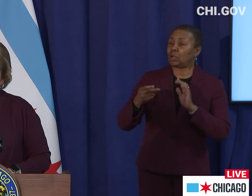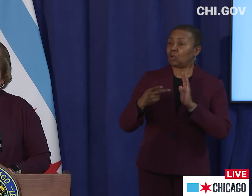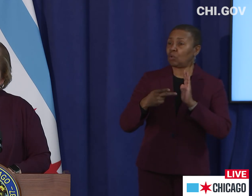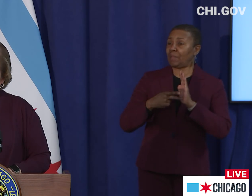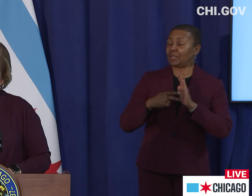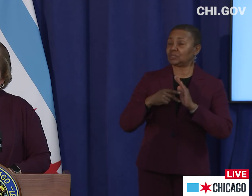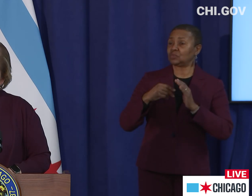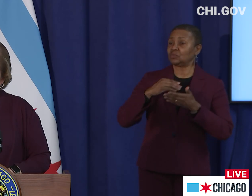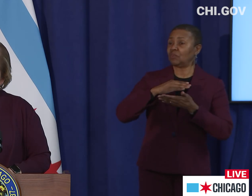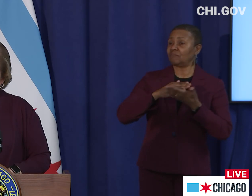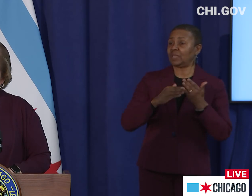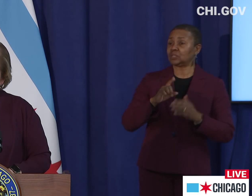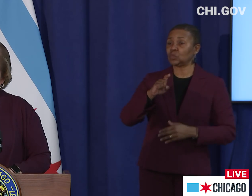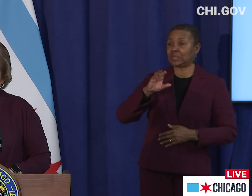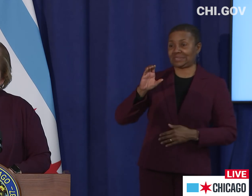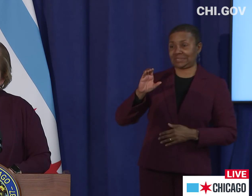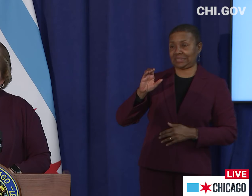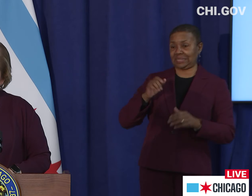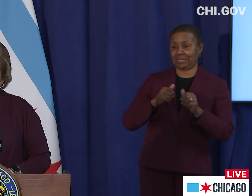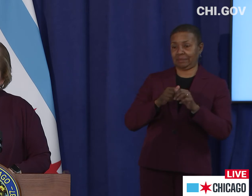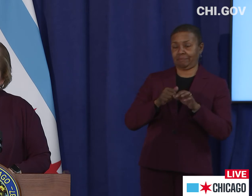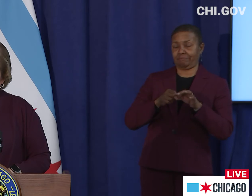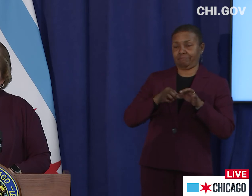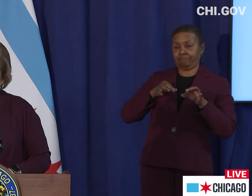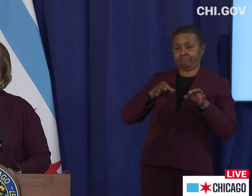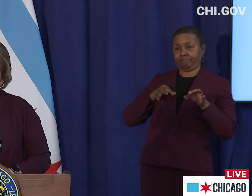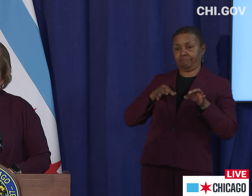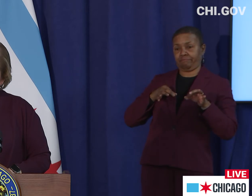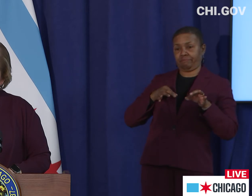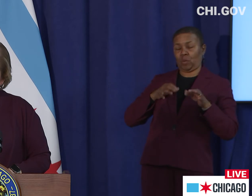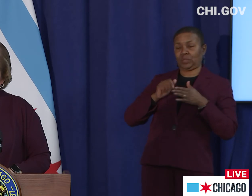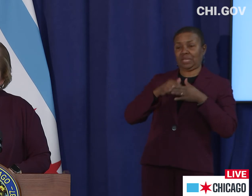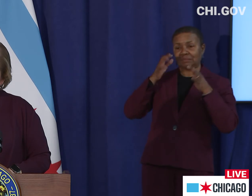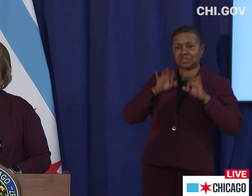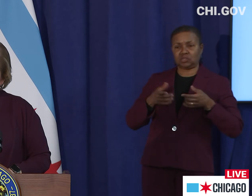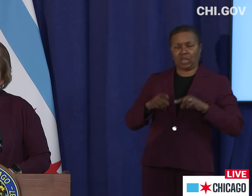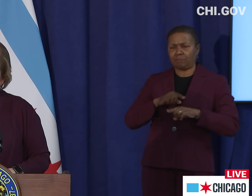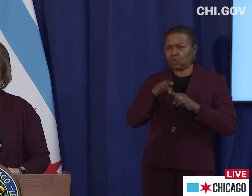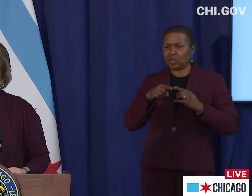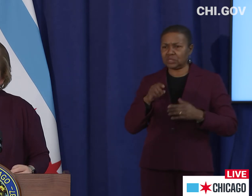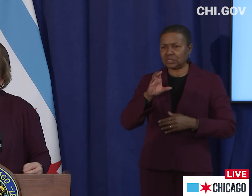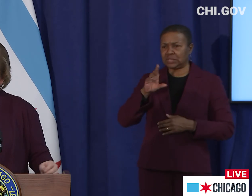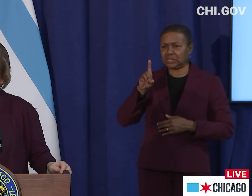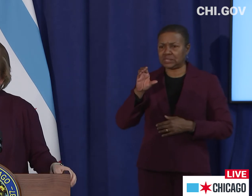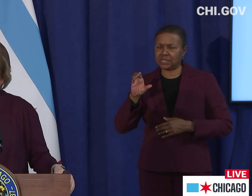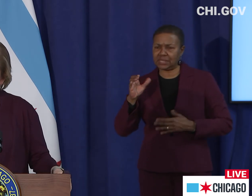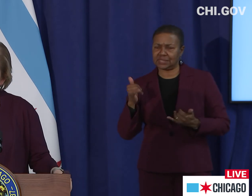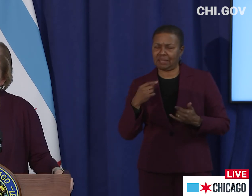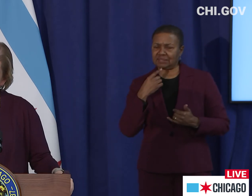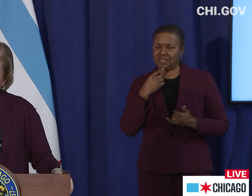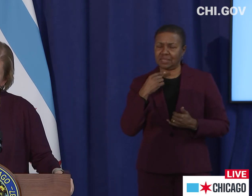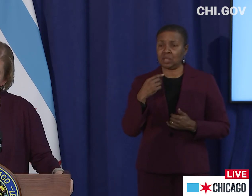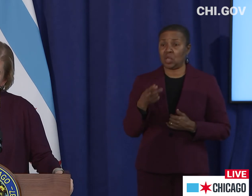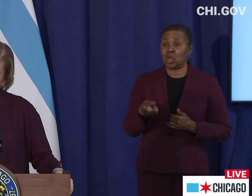Phase 1C? And if so, when will that decision be made? The CDC is now saying 2 masks are better than 1.